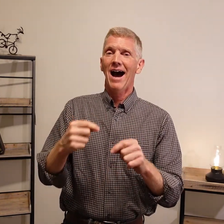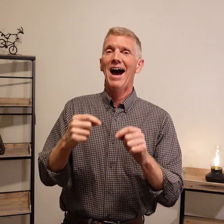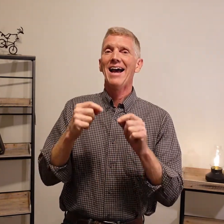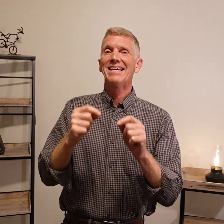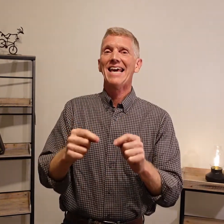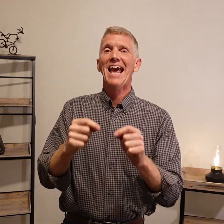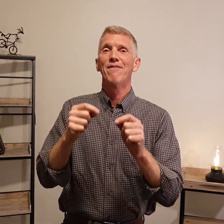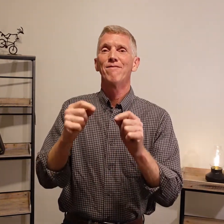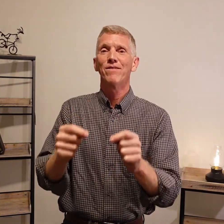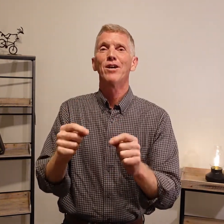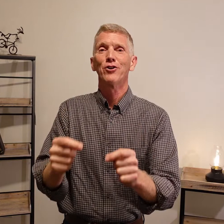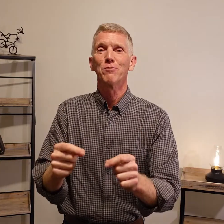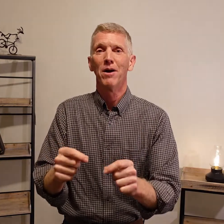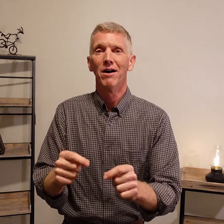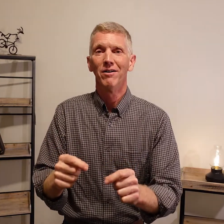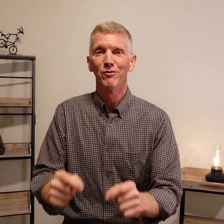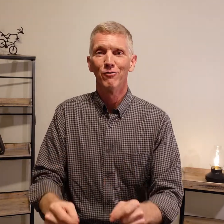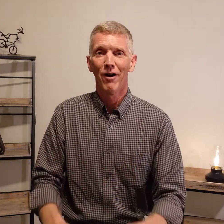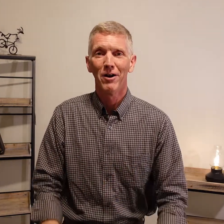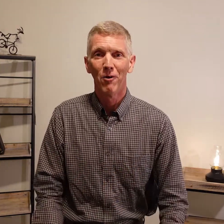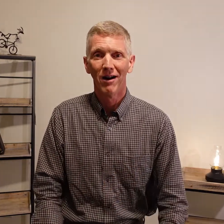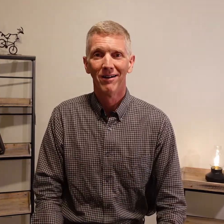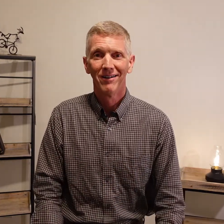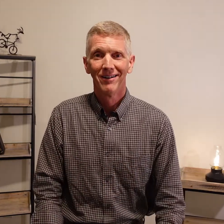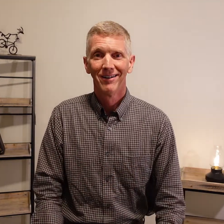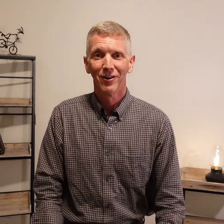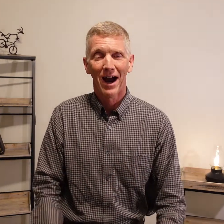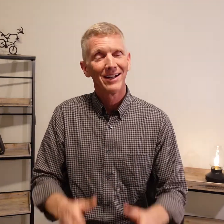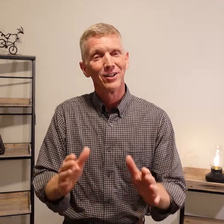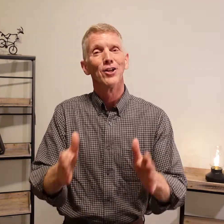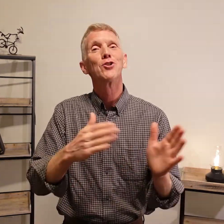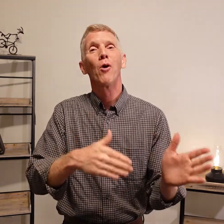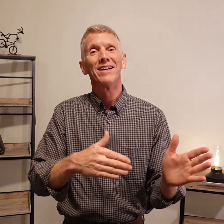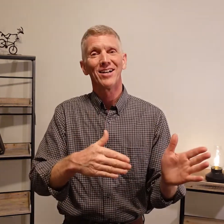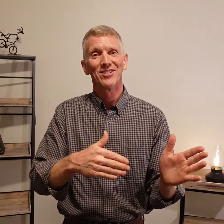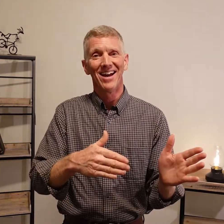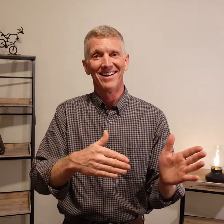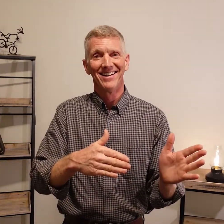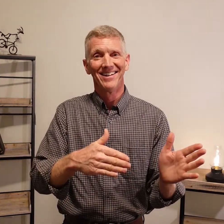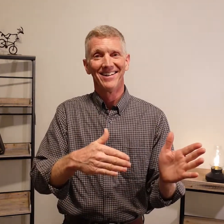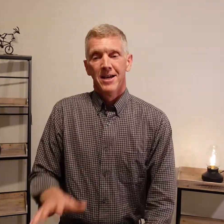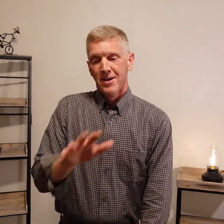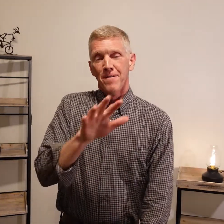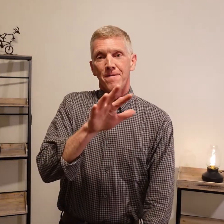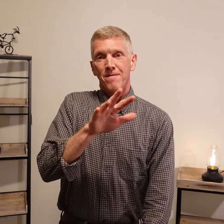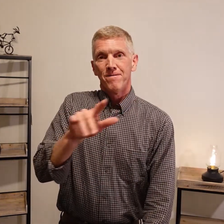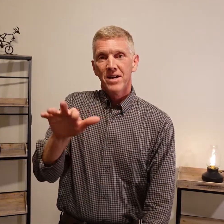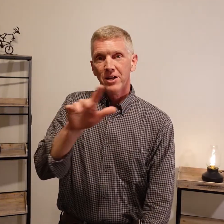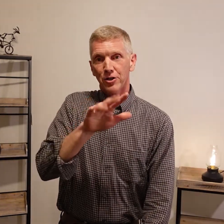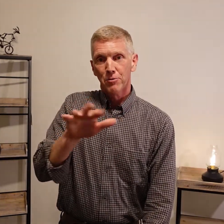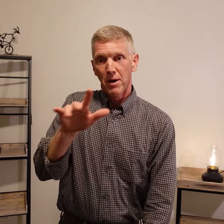I can't finger spell very well. Right? Let's do our next set. Finger